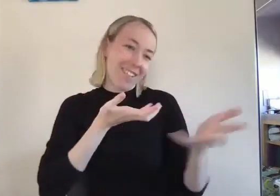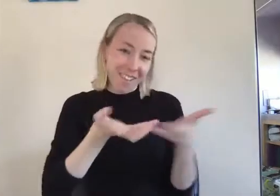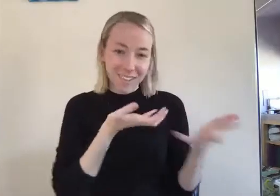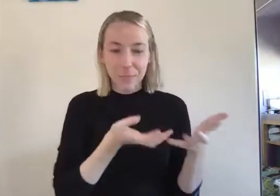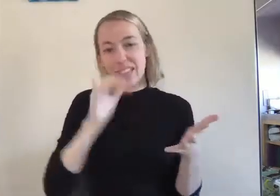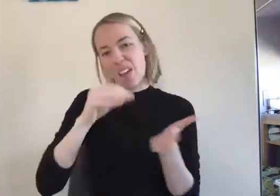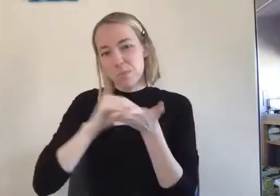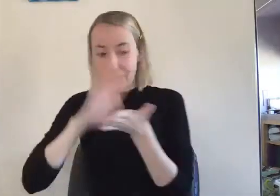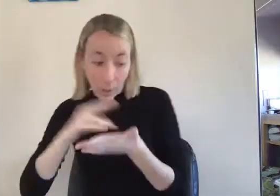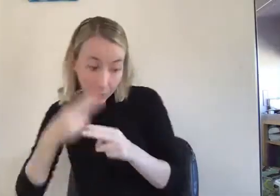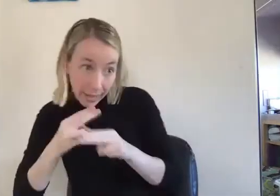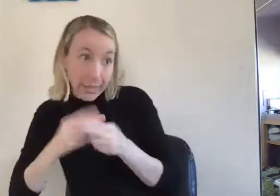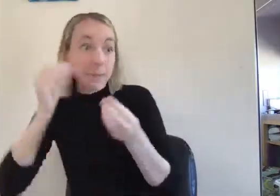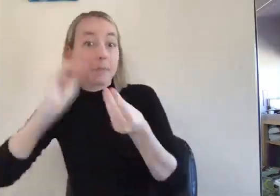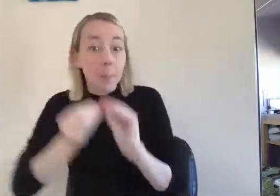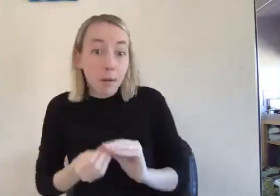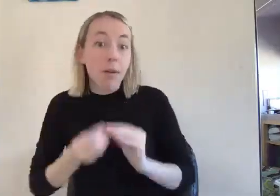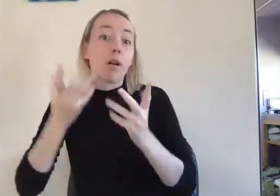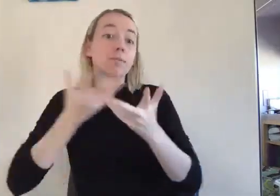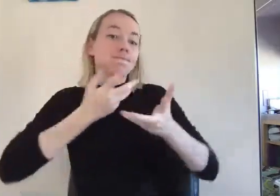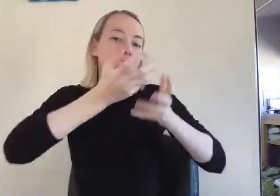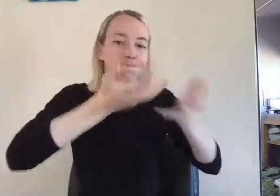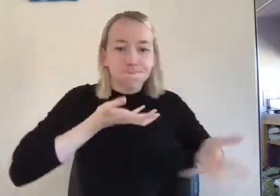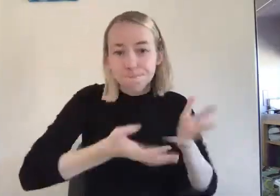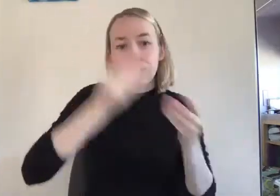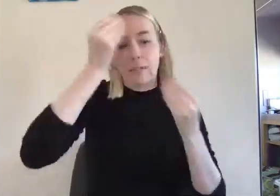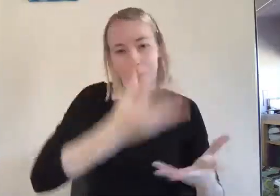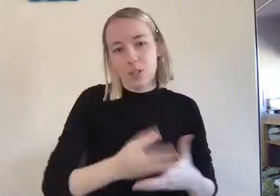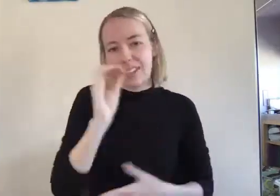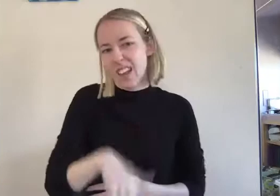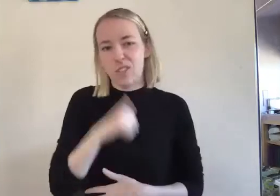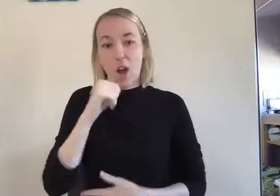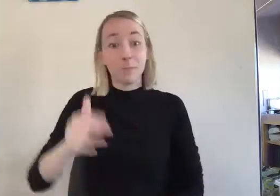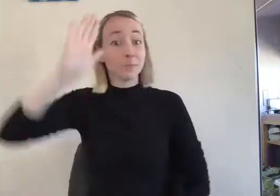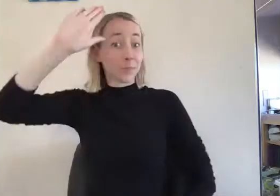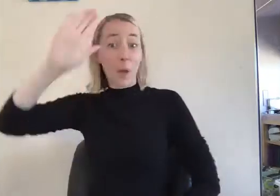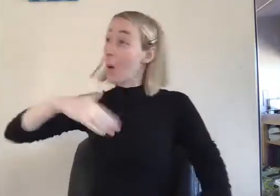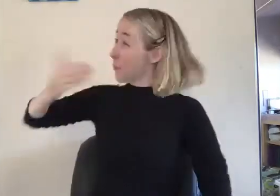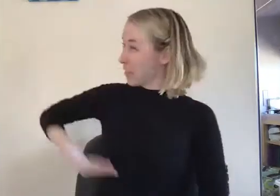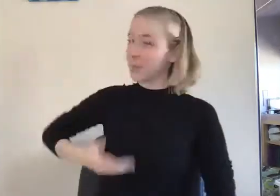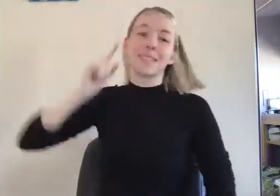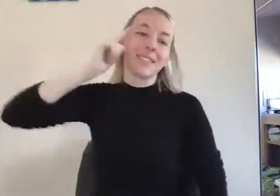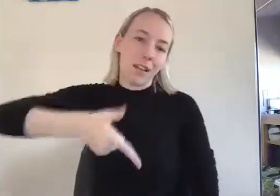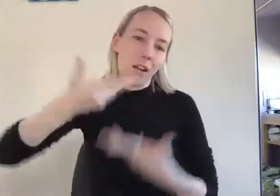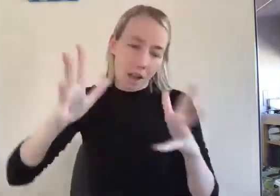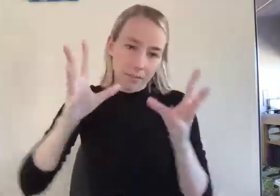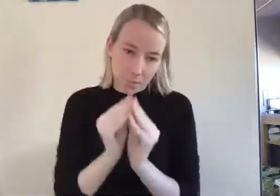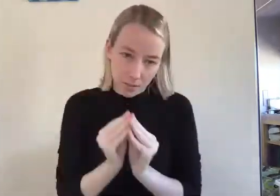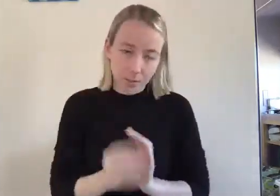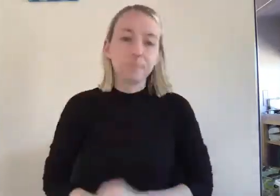marking the directory with, what are the cool meetings that we know in the area, and just make sure that that person feels connected